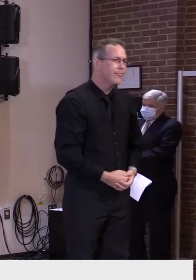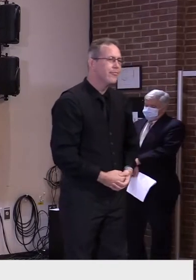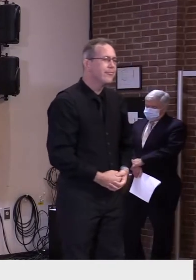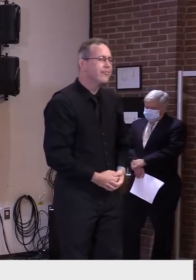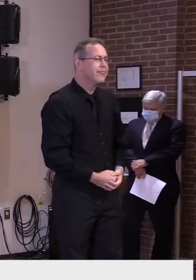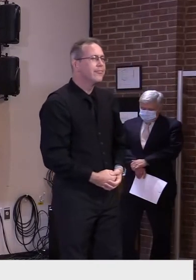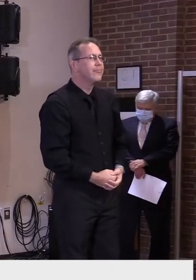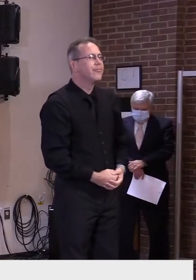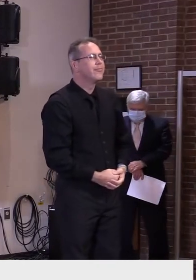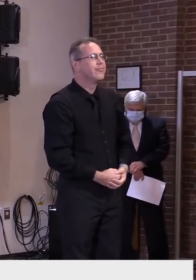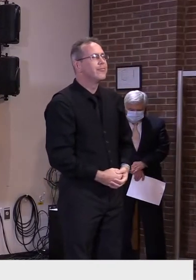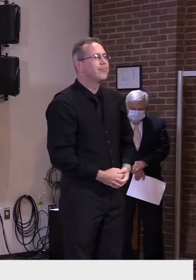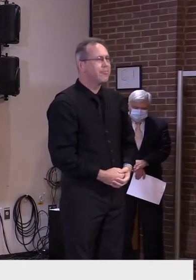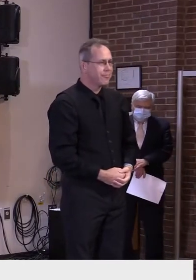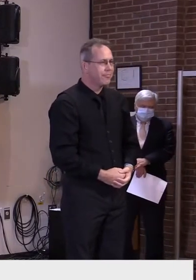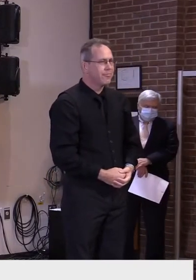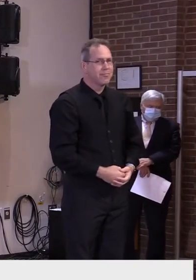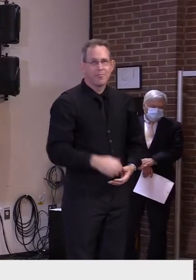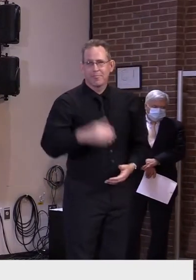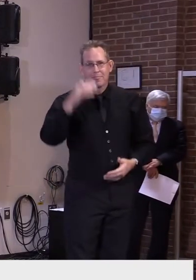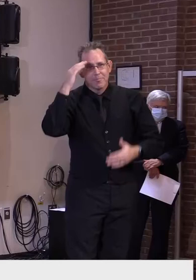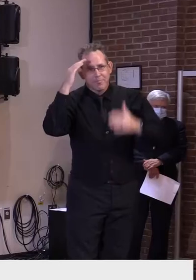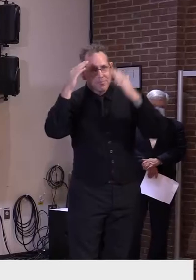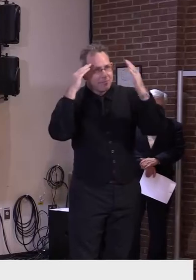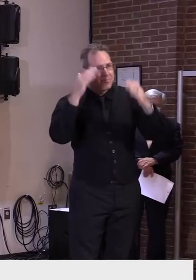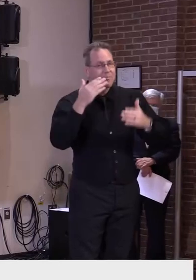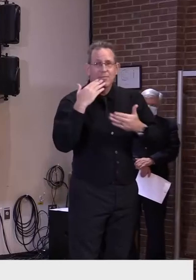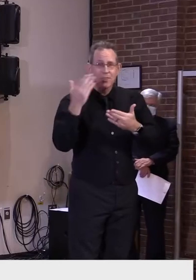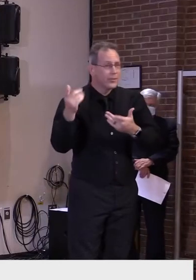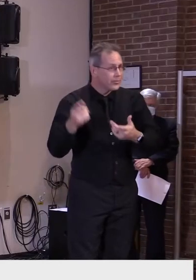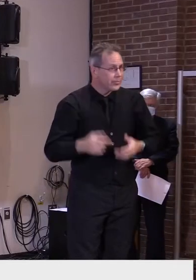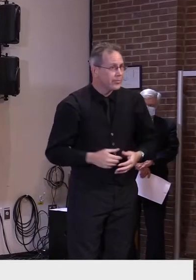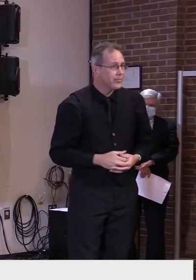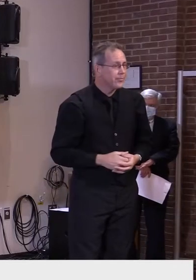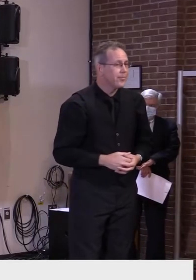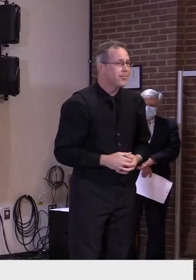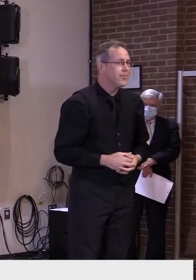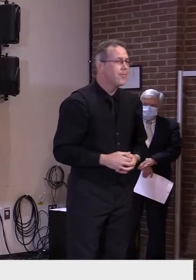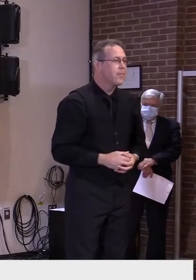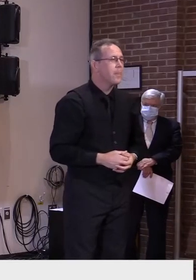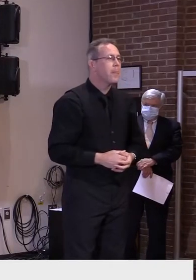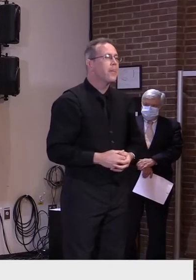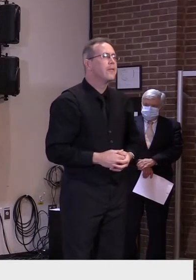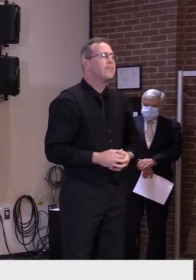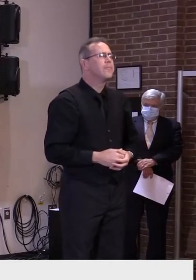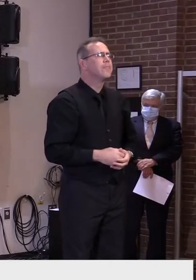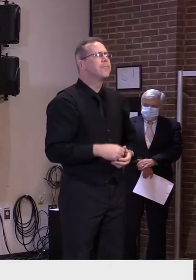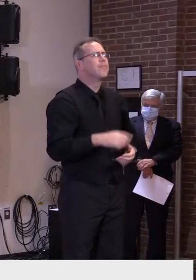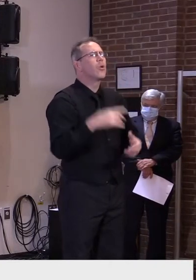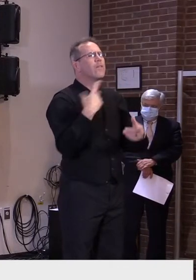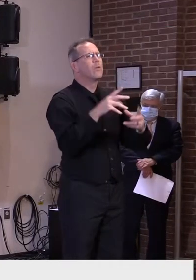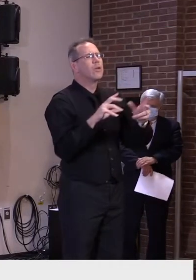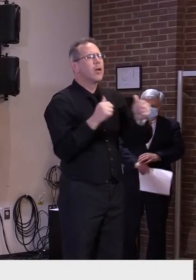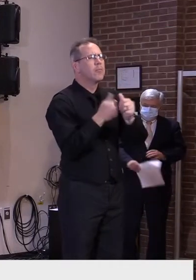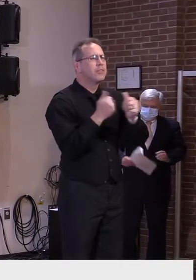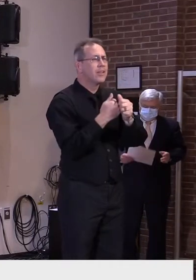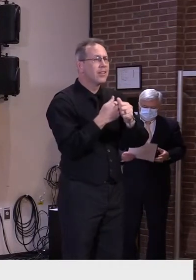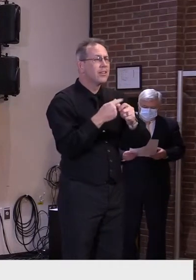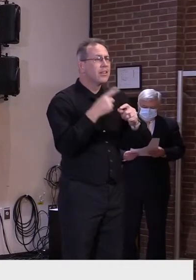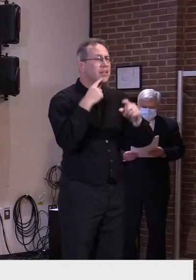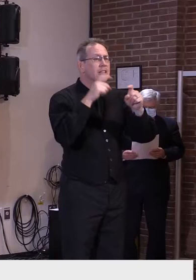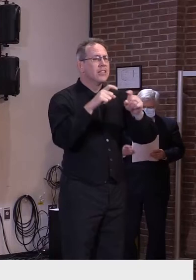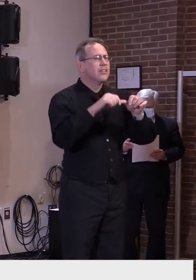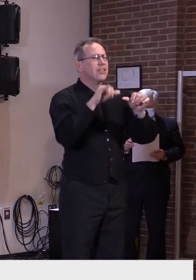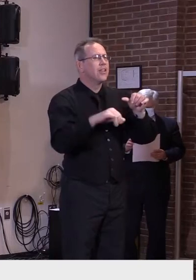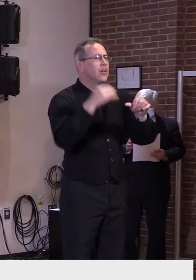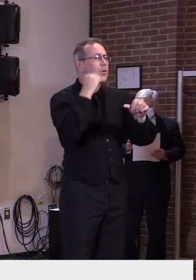Thank you, Commissioner Pichek. Good afternoon. I'm going to begin my comments with an update on our Test to Stay initiative. Test to Stay